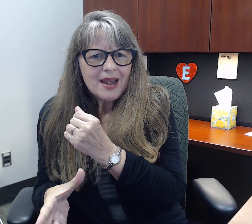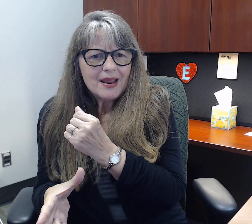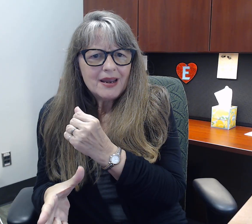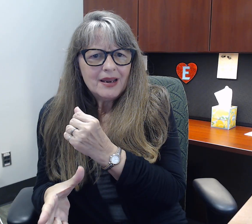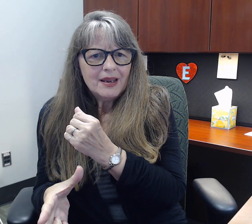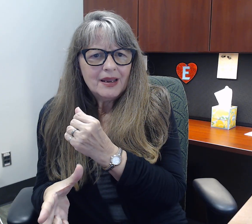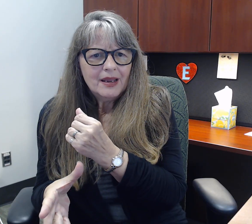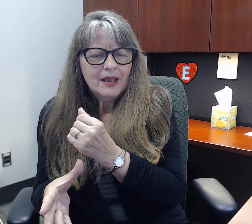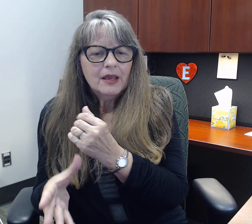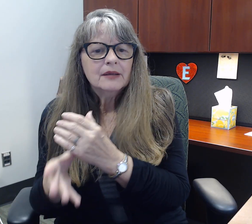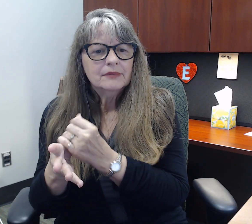defecated